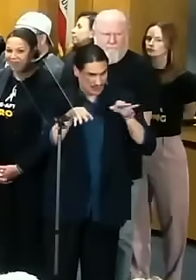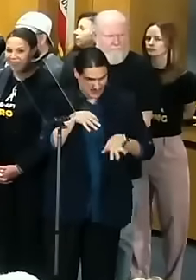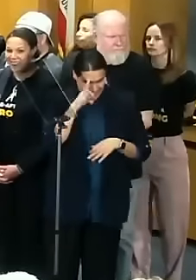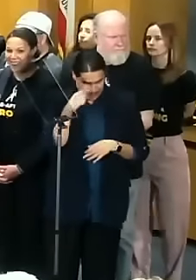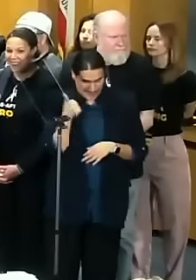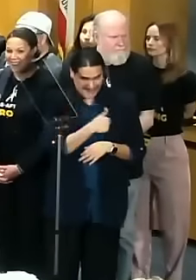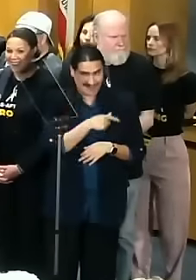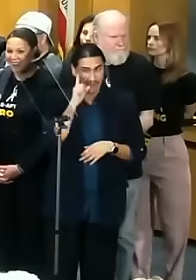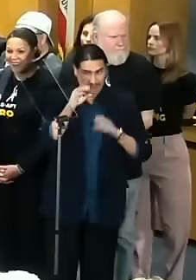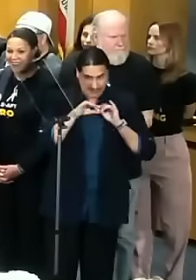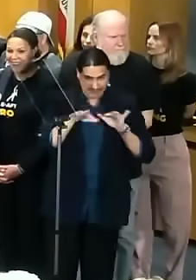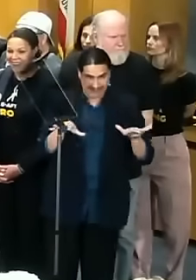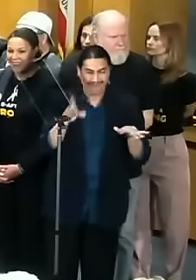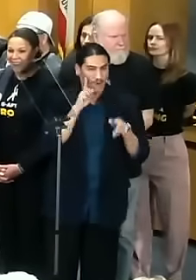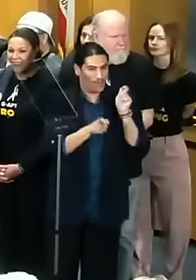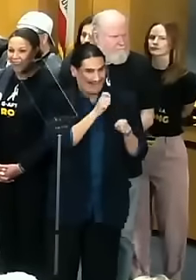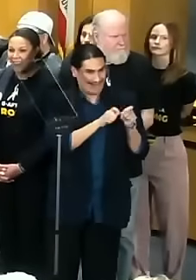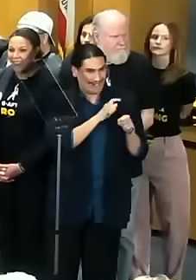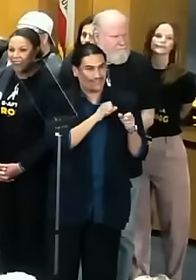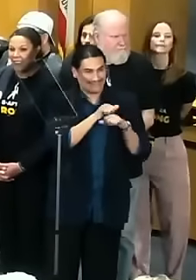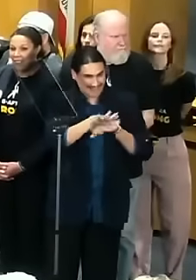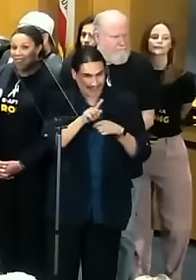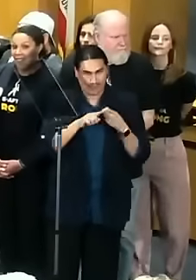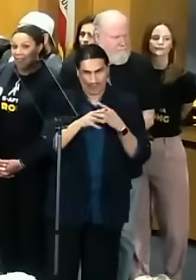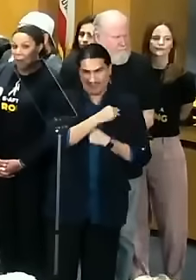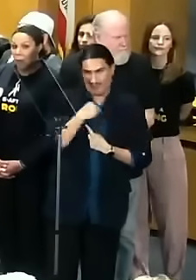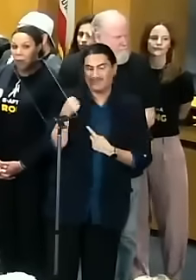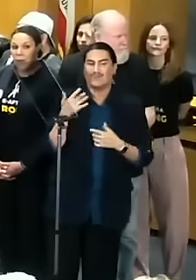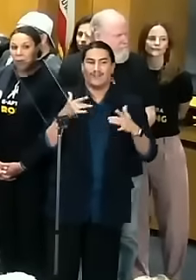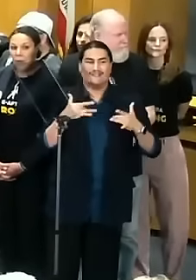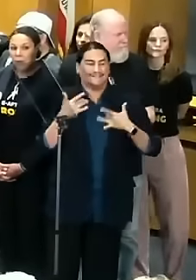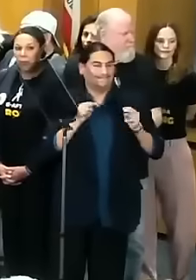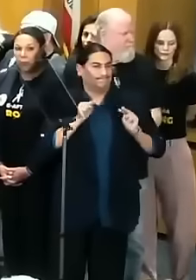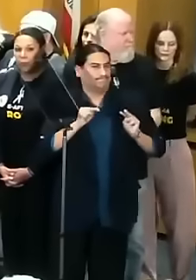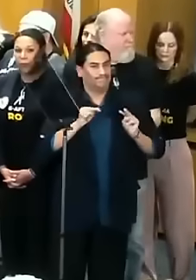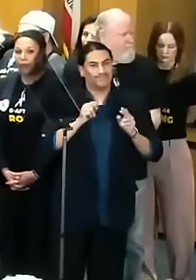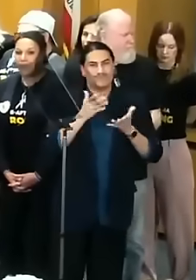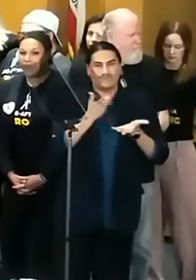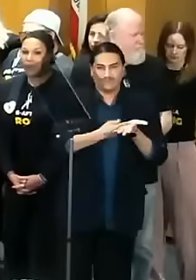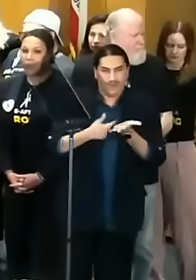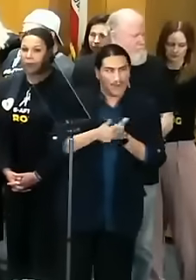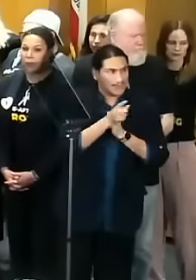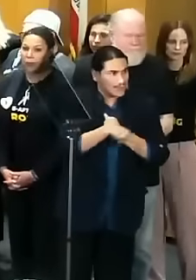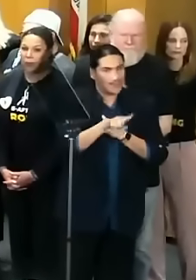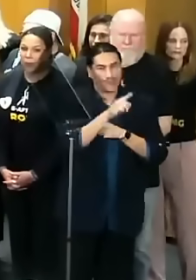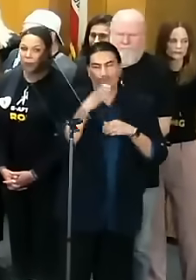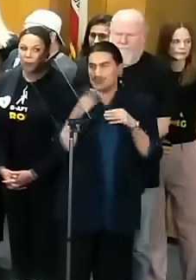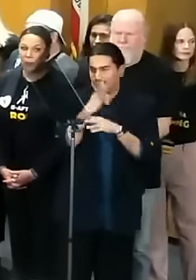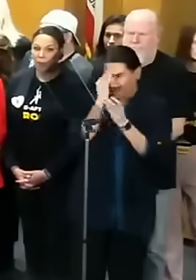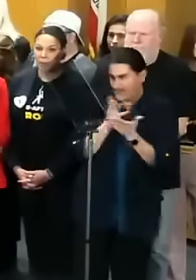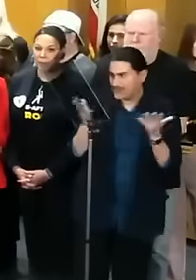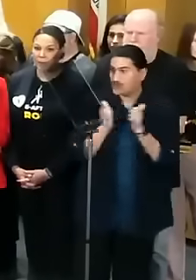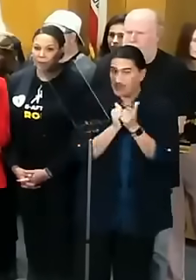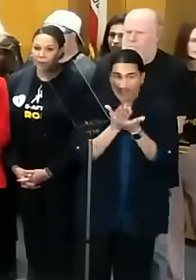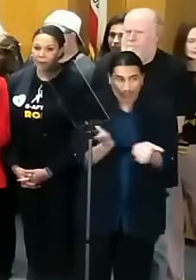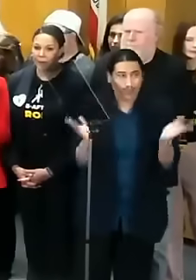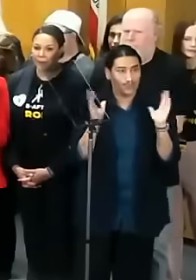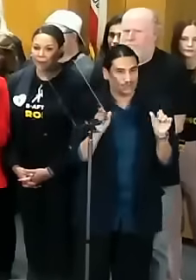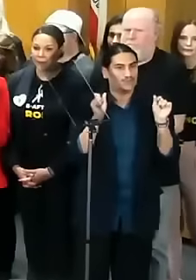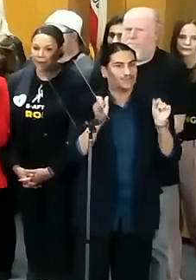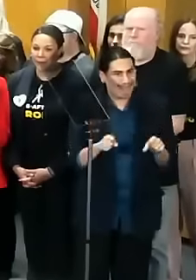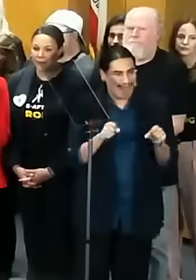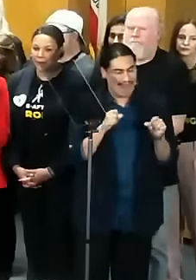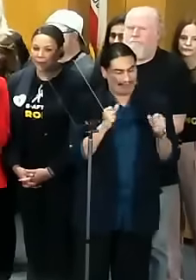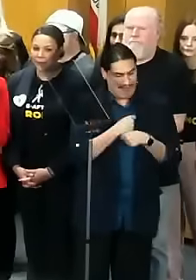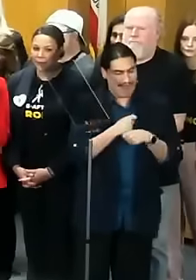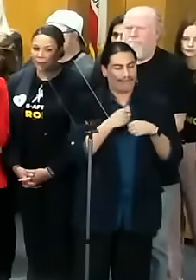this is going out for ratification to the members, and we are eager to have the opportunity to talk to you, to share this information with you so that you can cast an